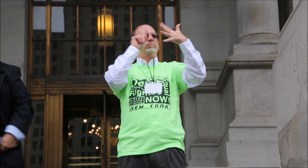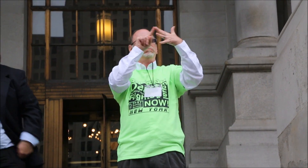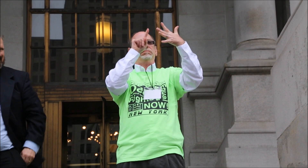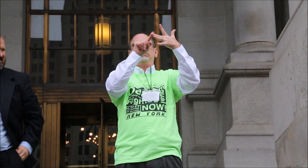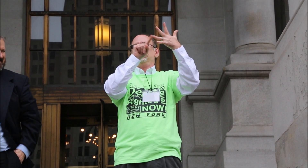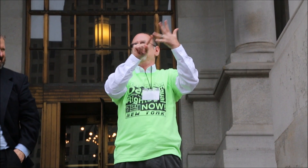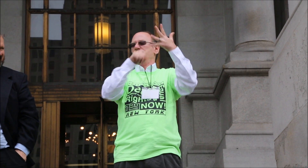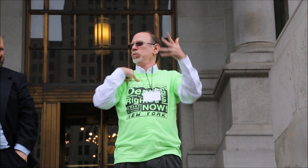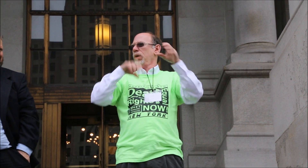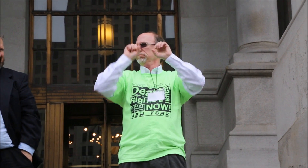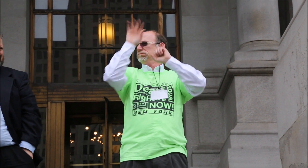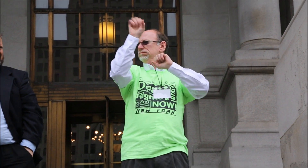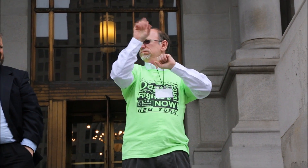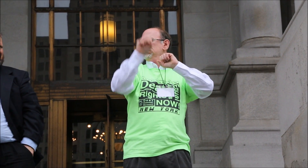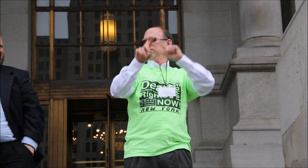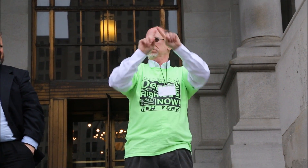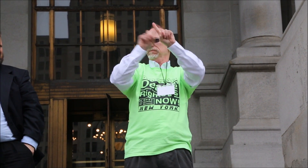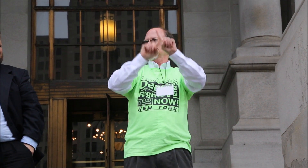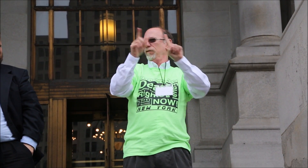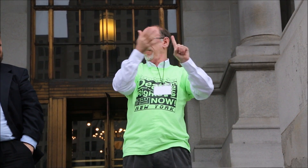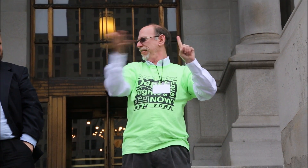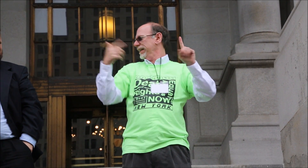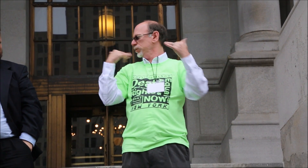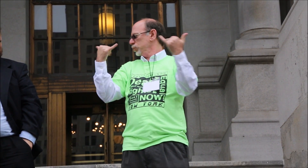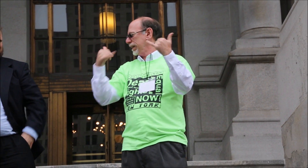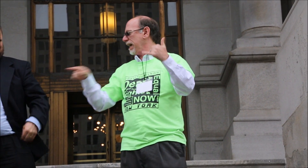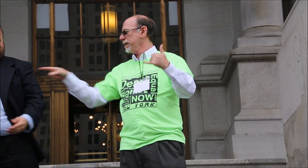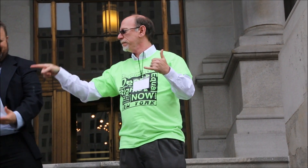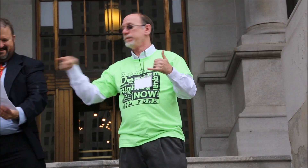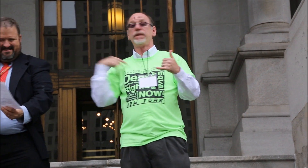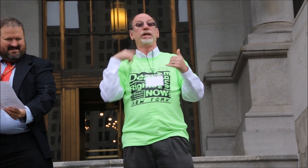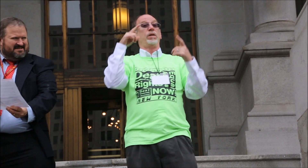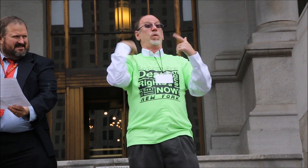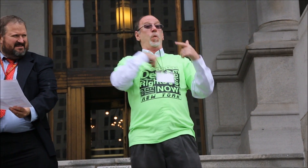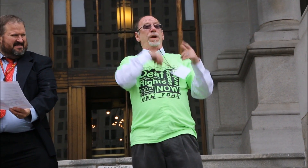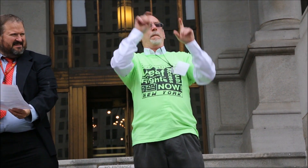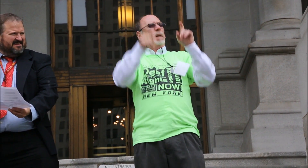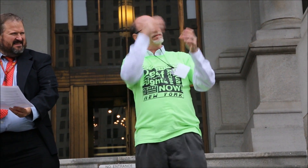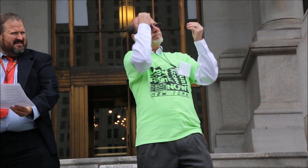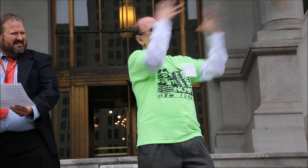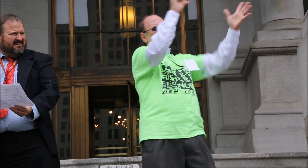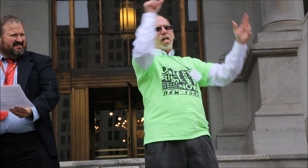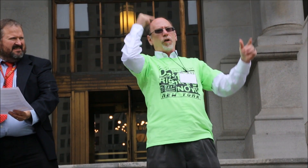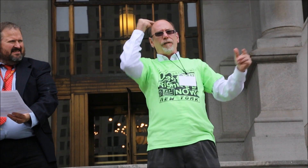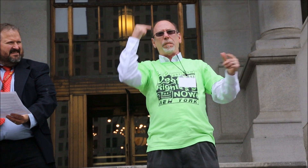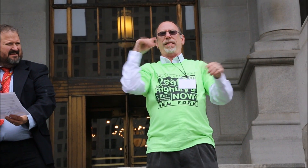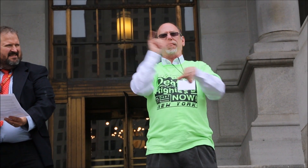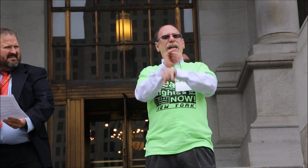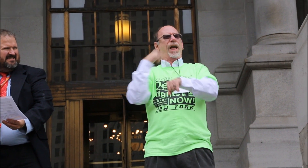too. We can improve our access by using your power to vote. So when you go back home, make sure people are registered and ready.